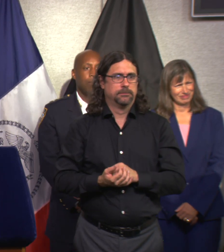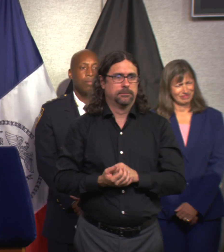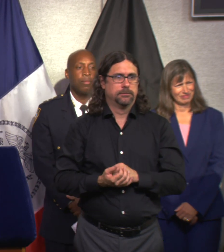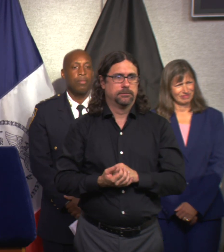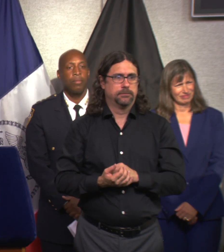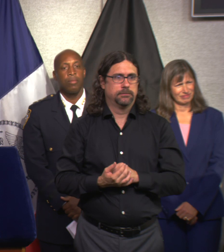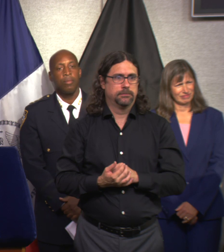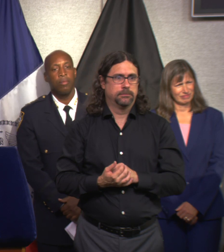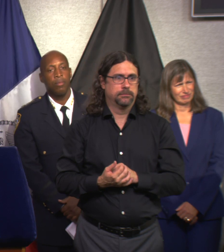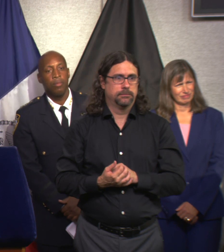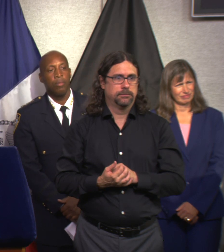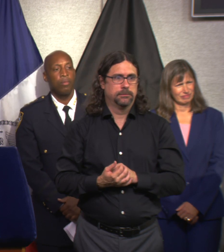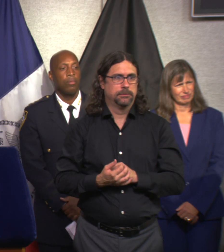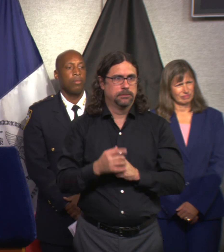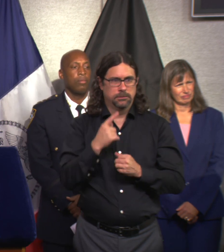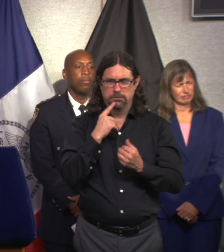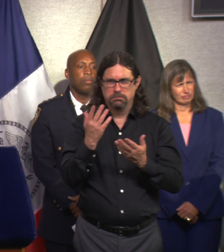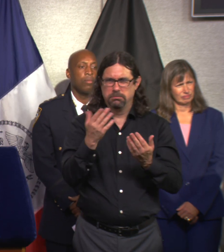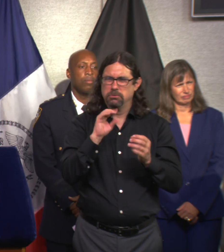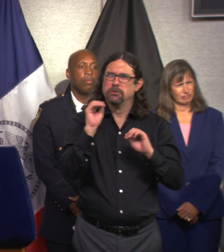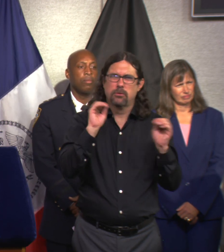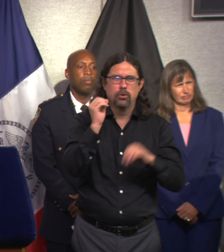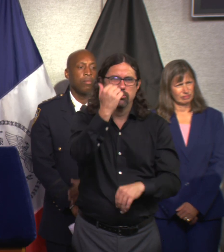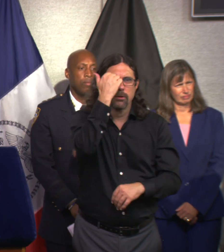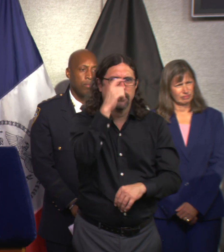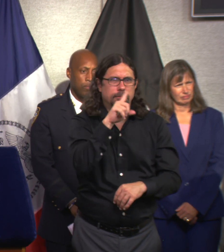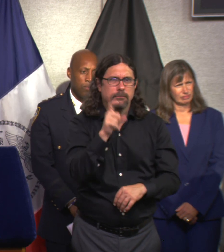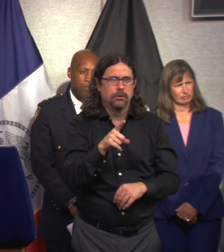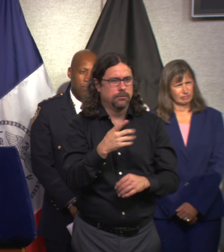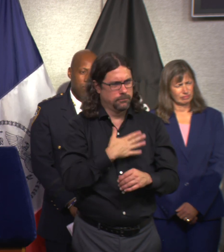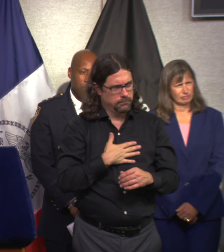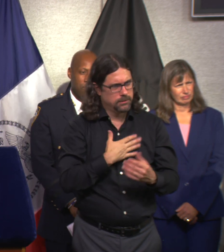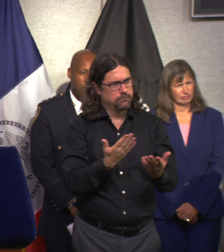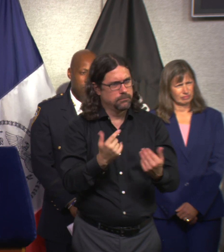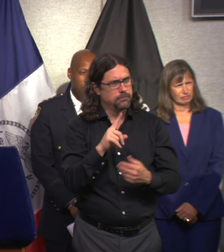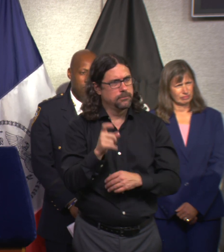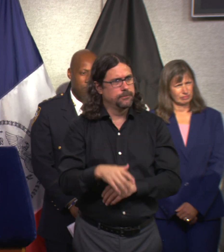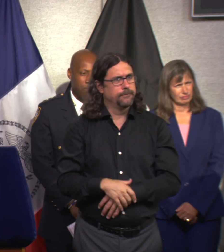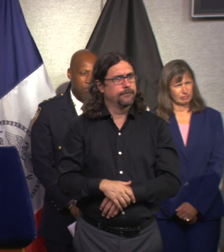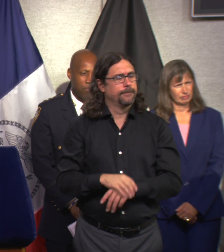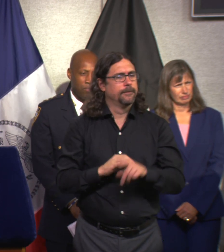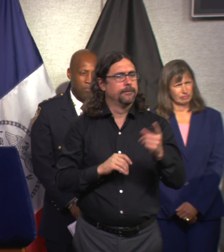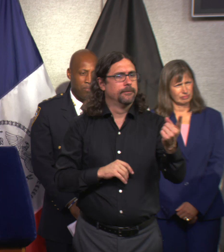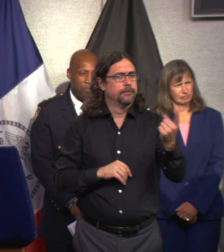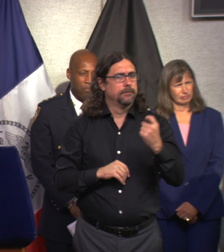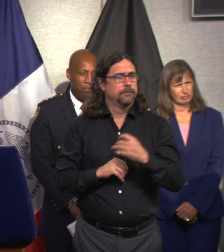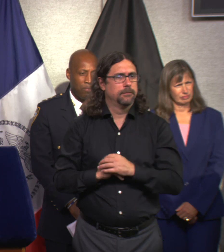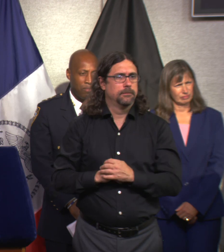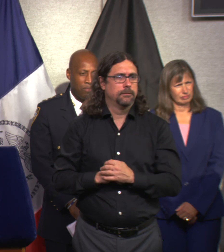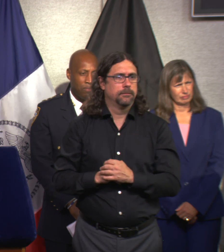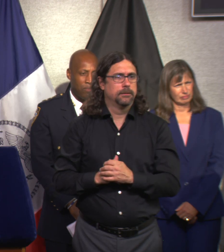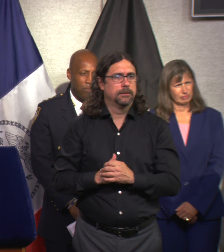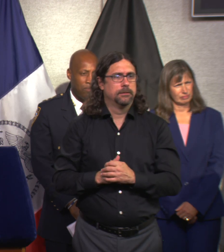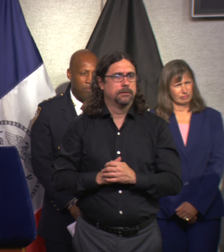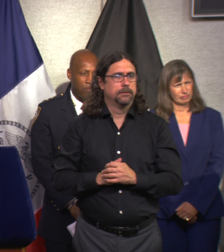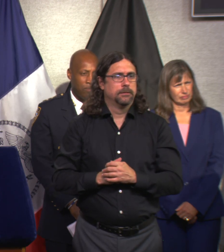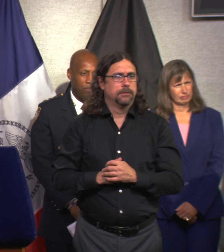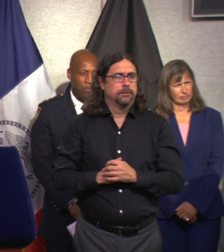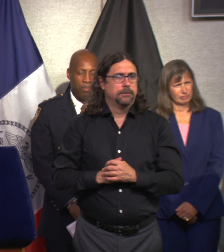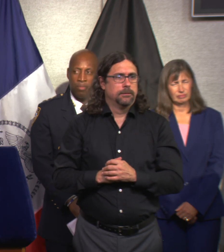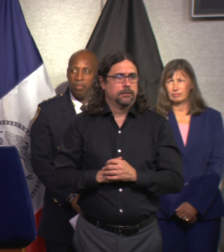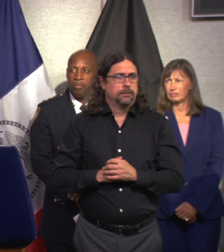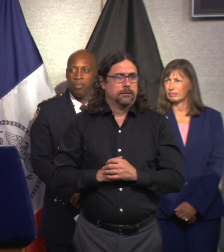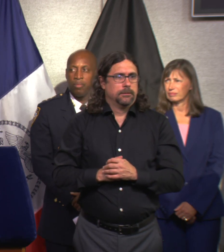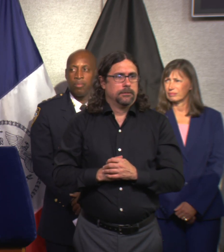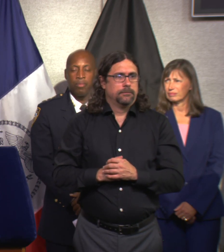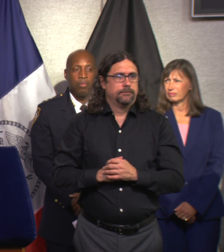Greg's question. Can you talk a little bit about how the decision-making and whether or not you go or doesn't go changes based upon how hard it is to get back?